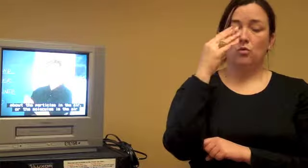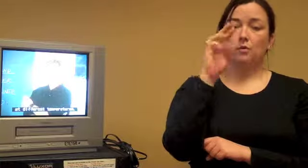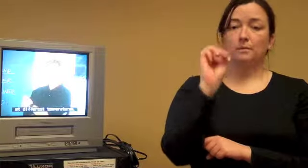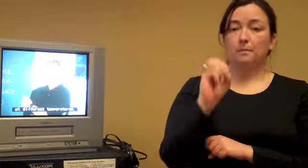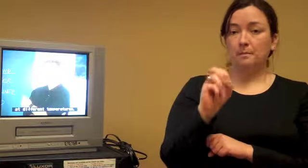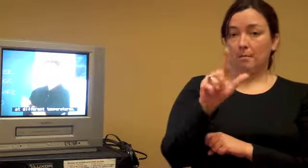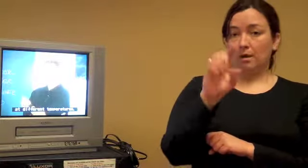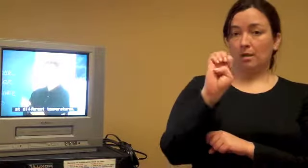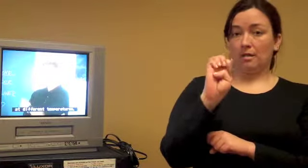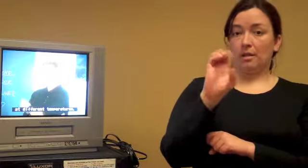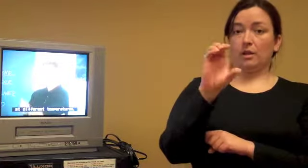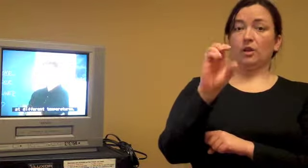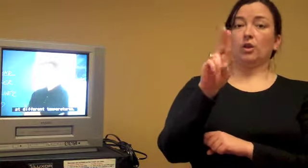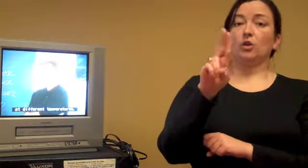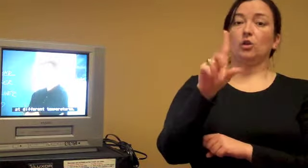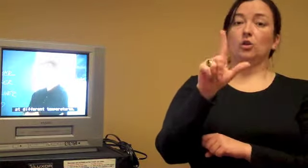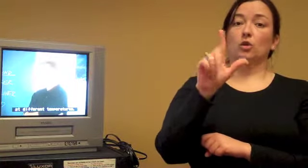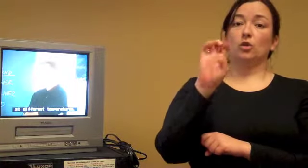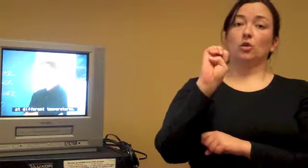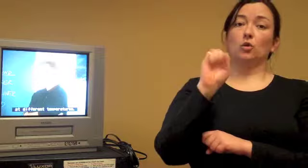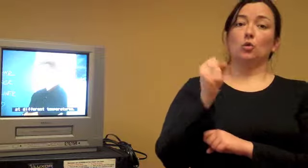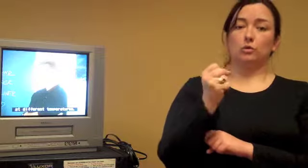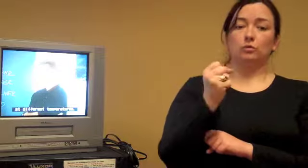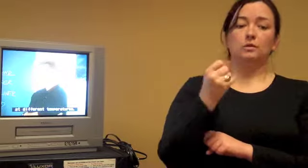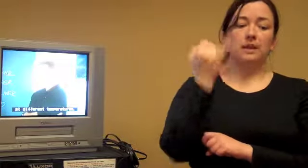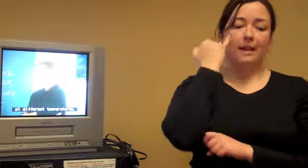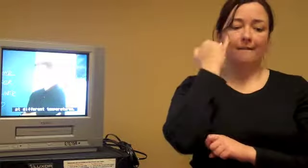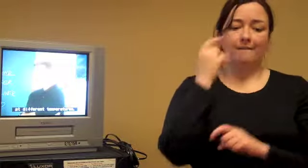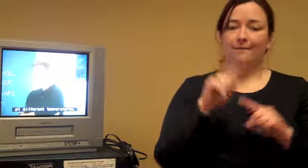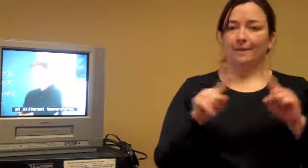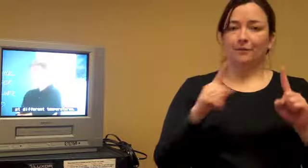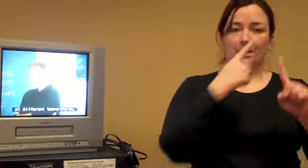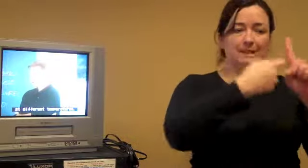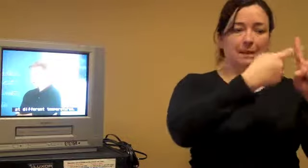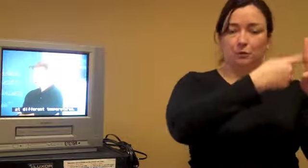the air, at different temperatures.